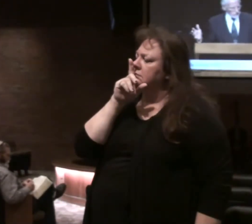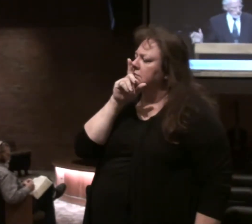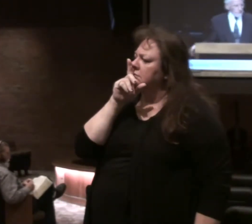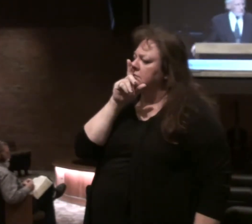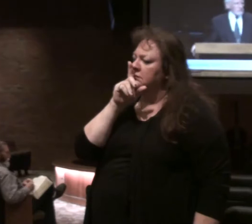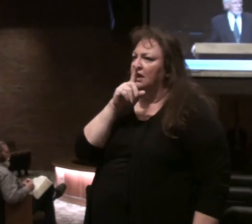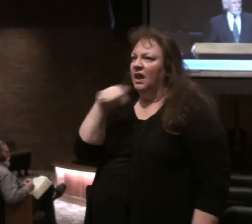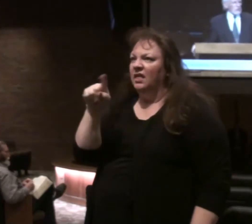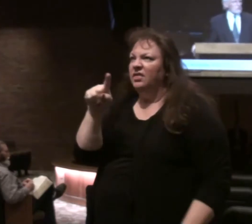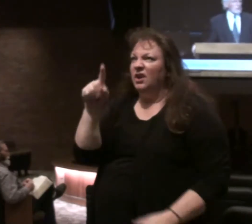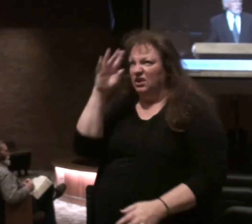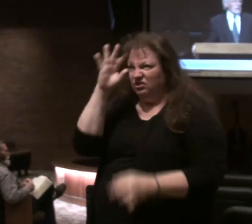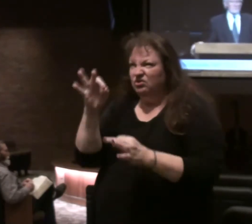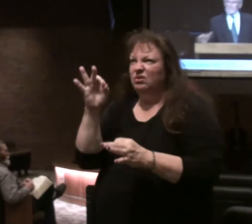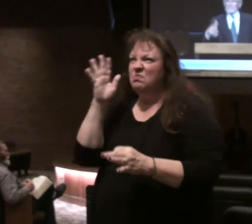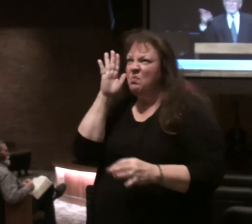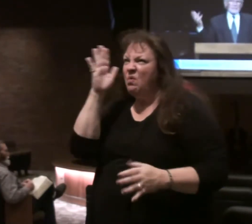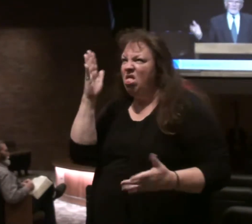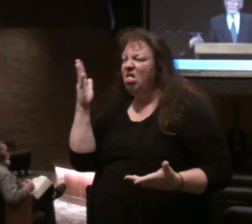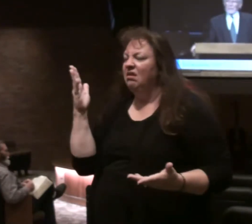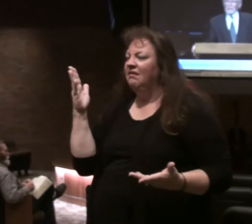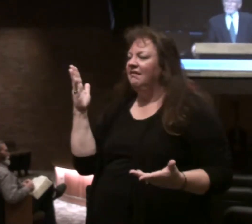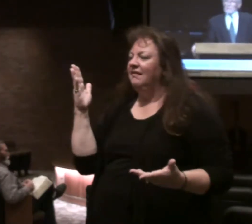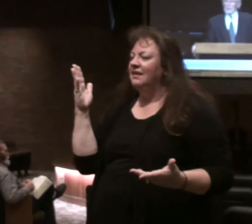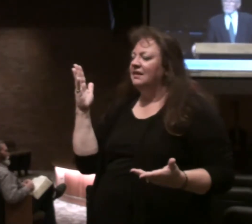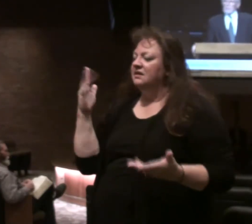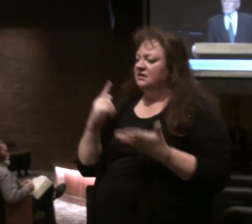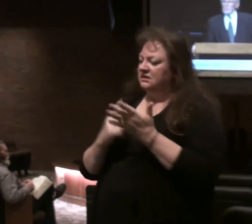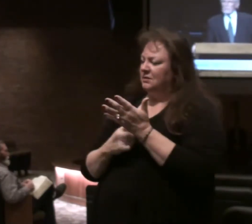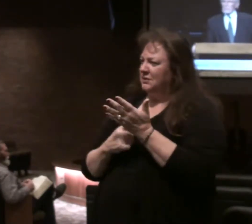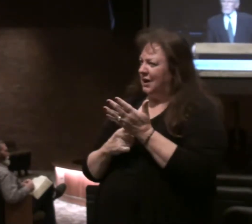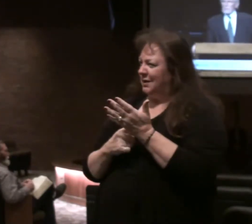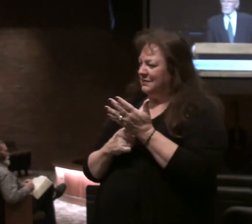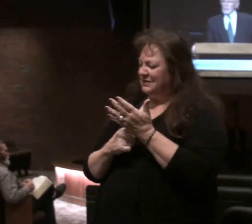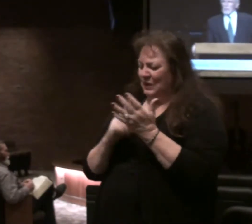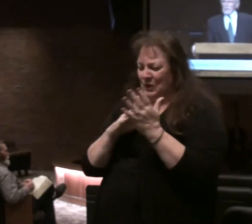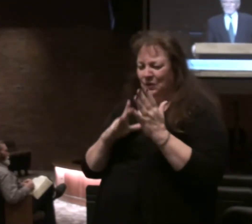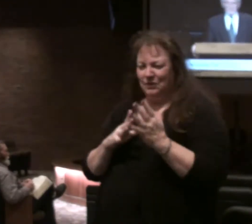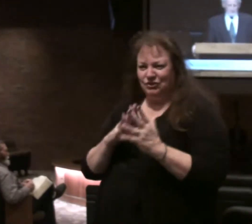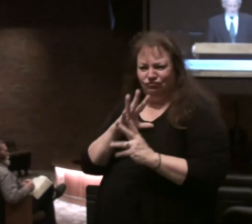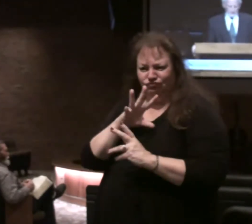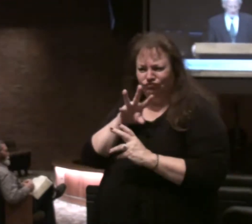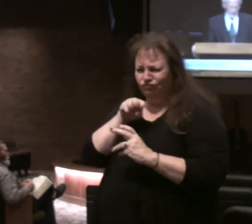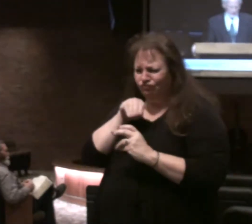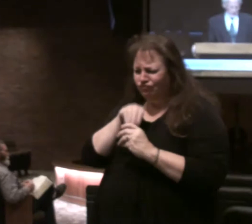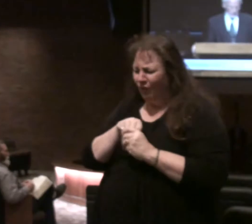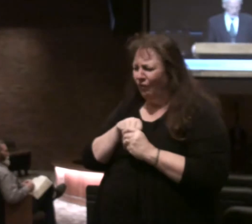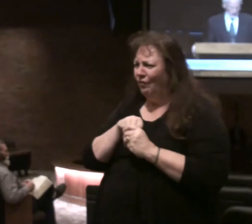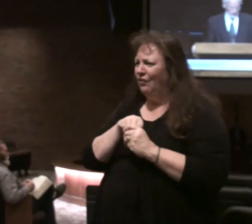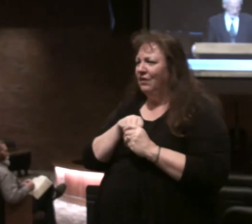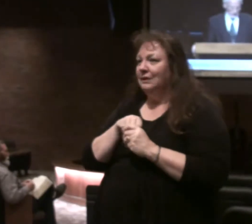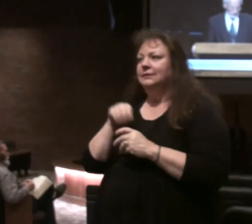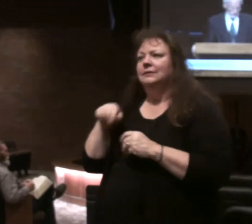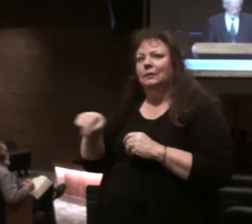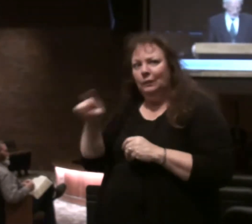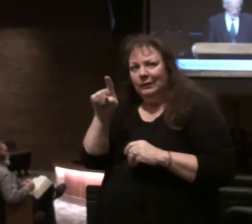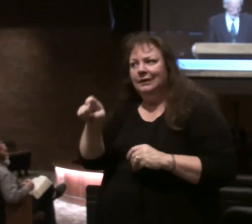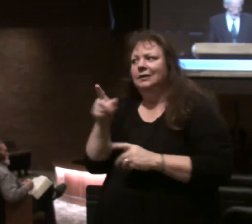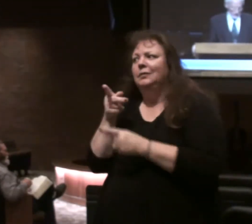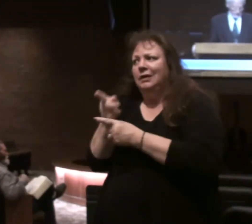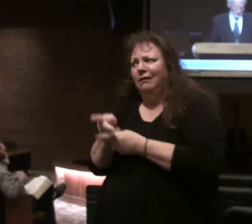and soon they'll come under judgment. And sometimes you hear Christians get so caught up. We want to be careful.